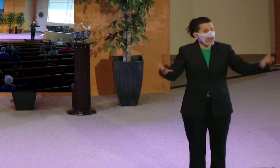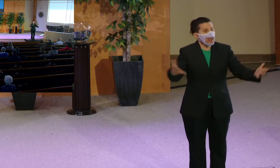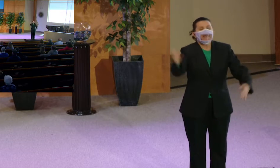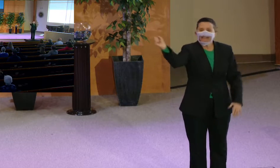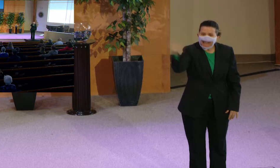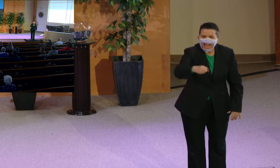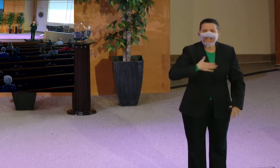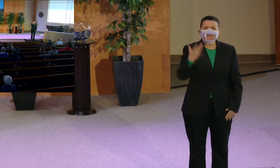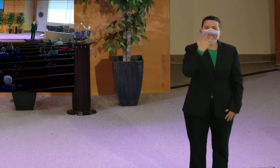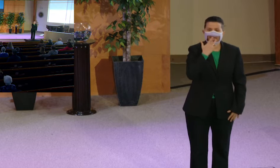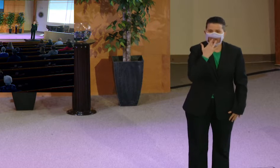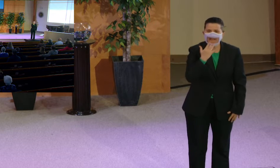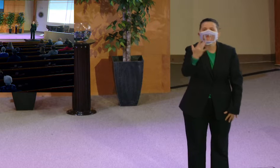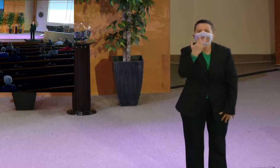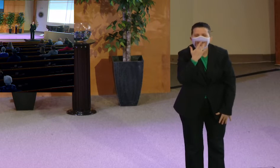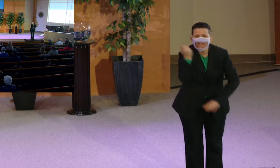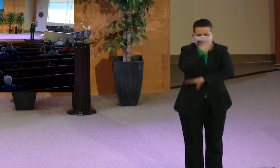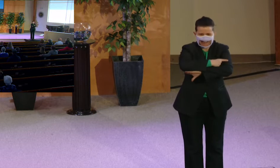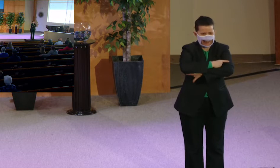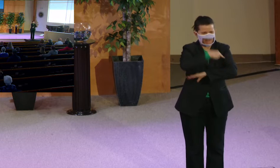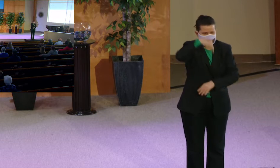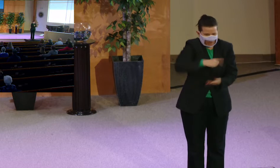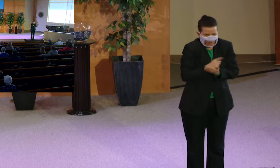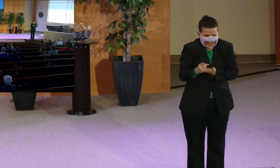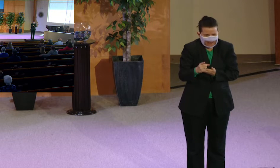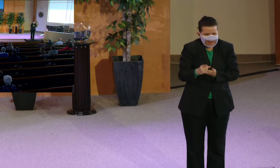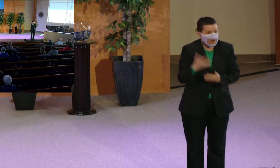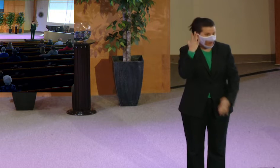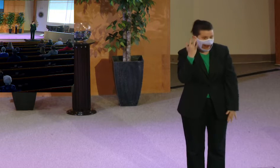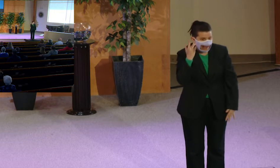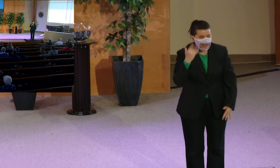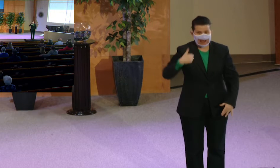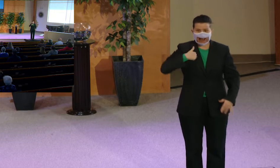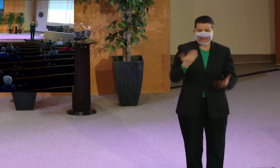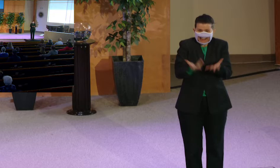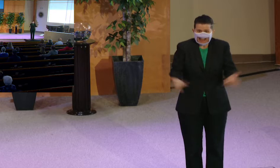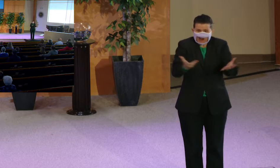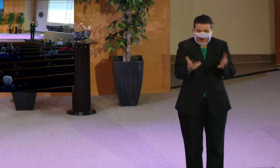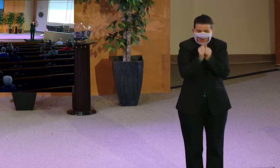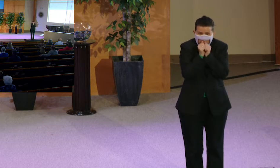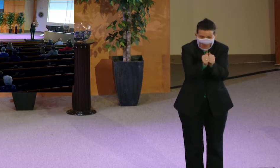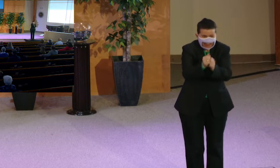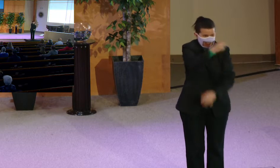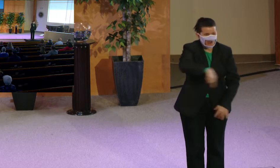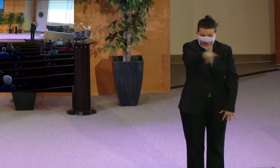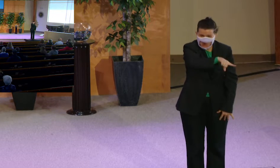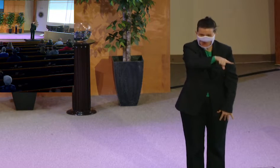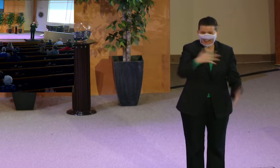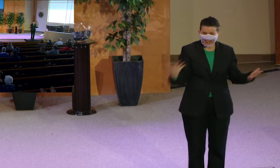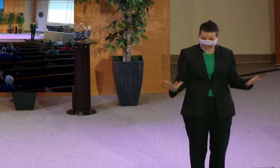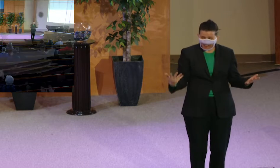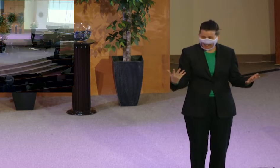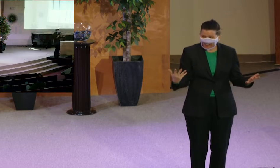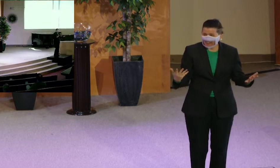This is my favorite day of the week because I get to be with you and I get to be with you guys as well. So it's a